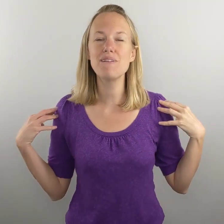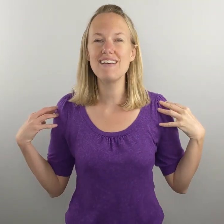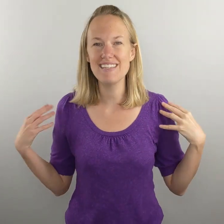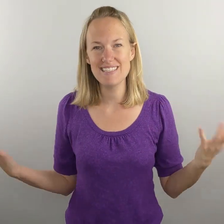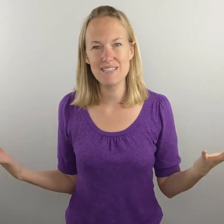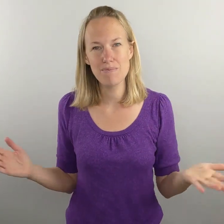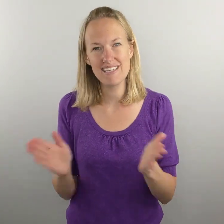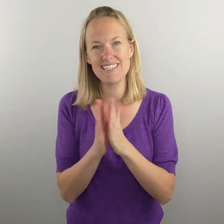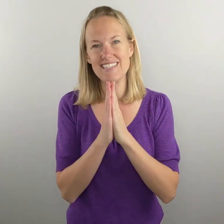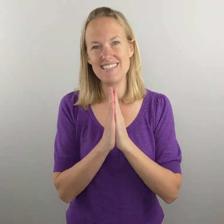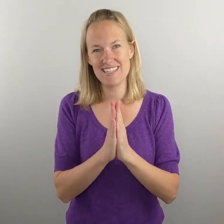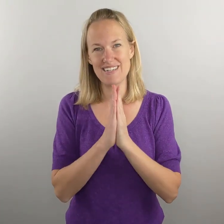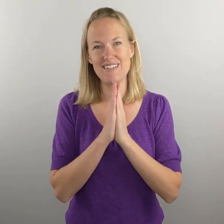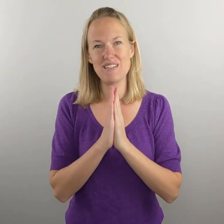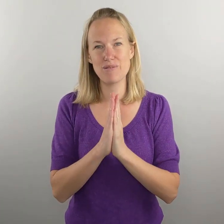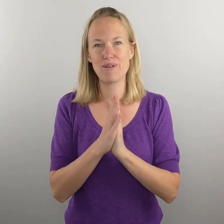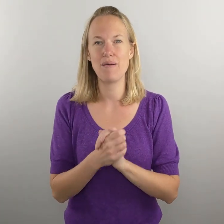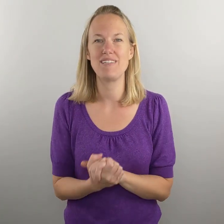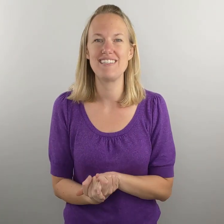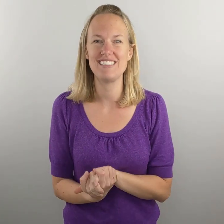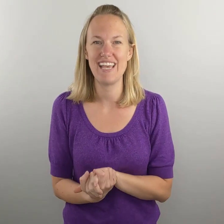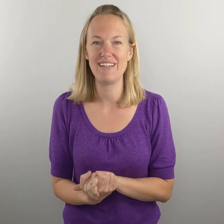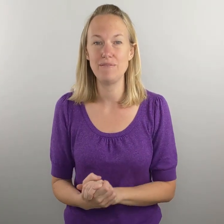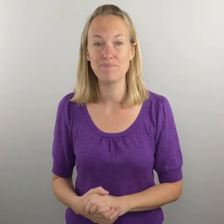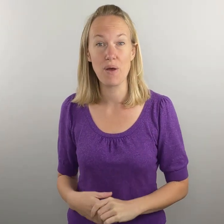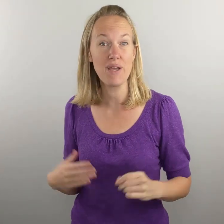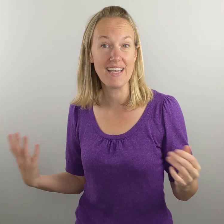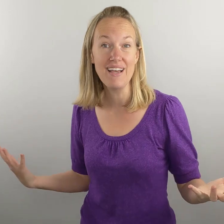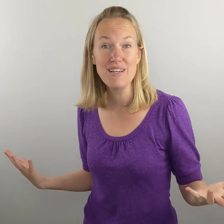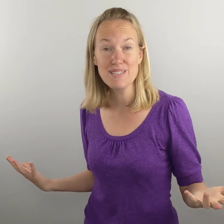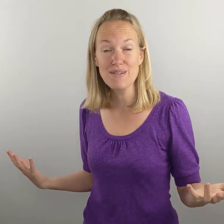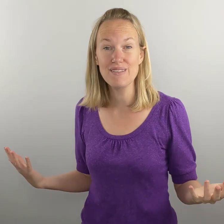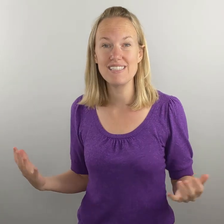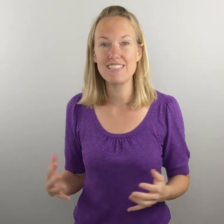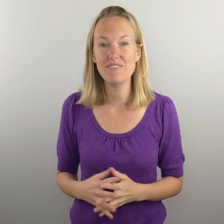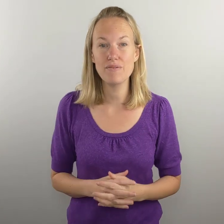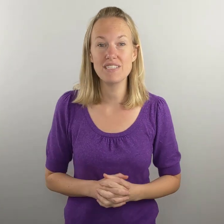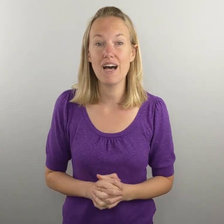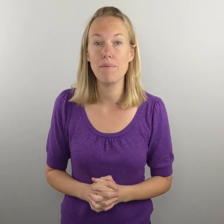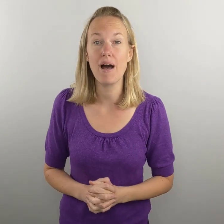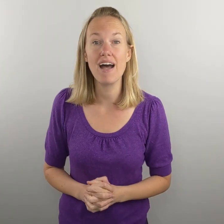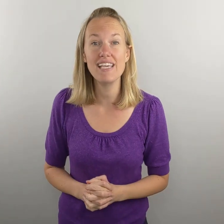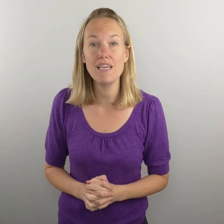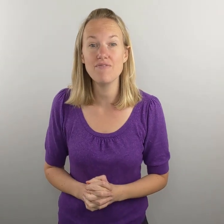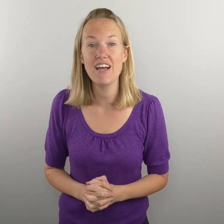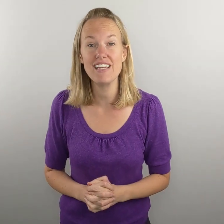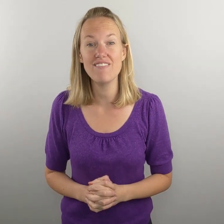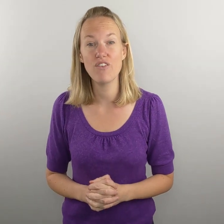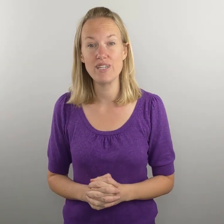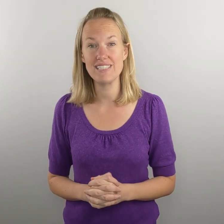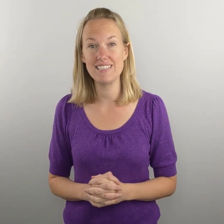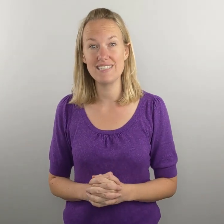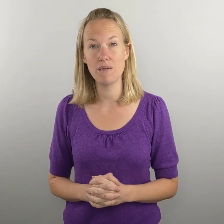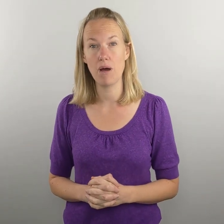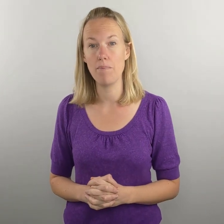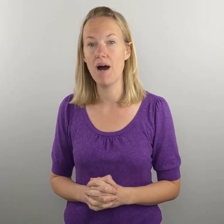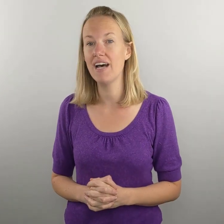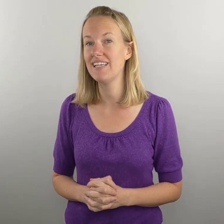not least, please consider subscribing to the channel. Okay, so let's start from the top. I keep fighting voices in my mind